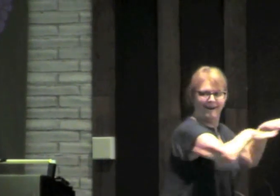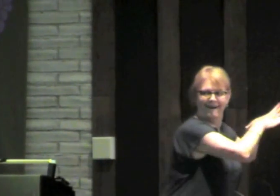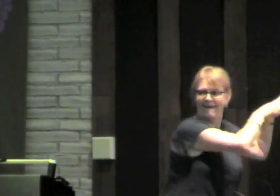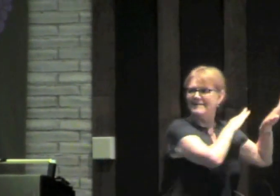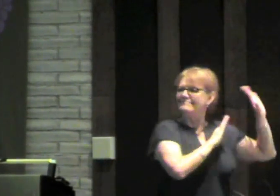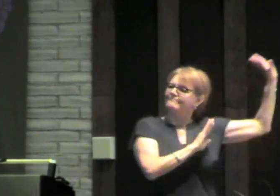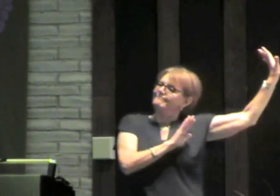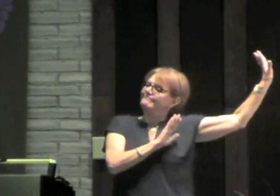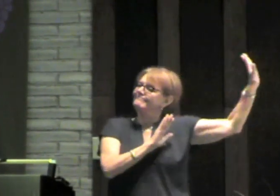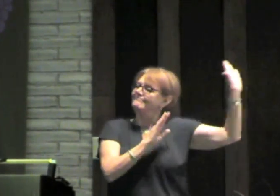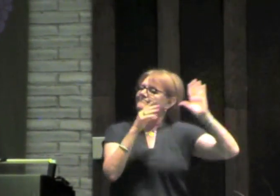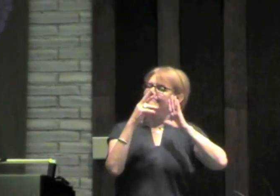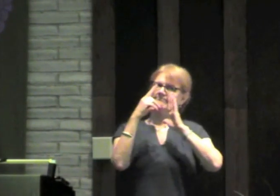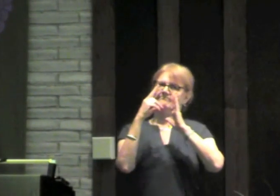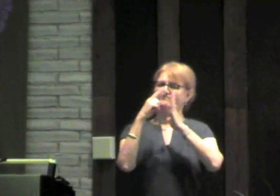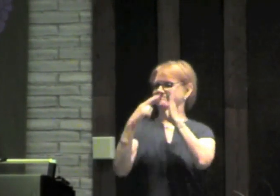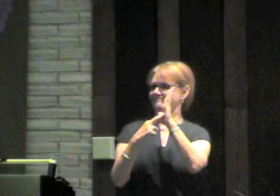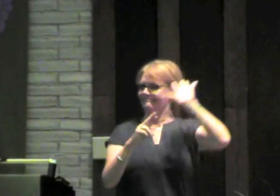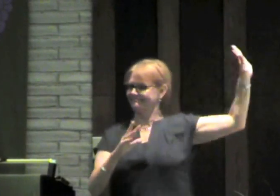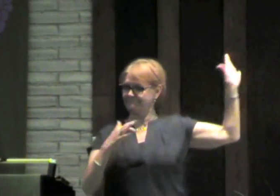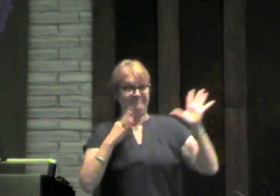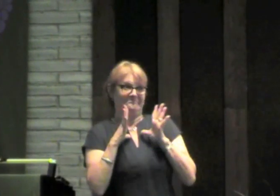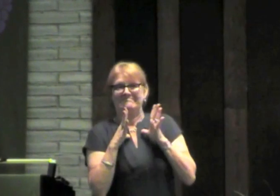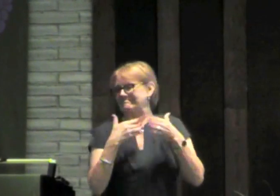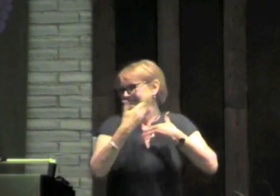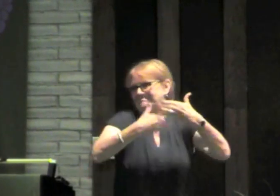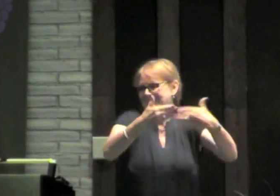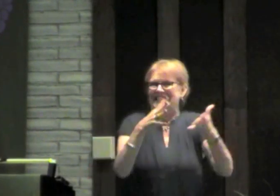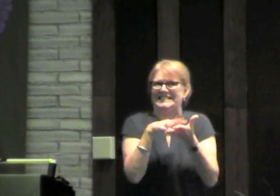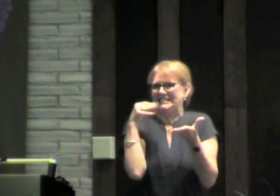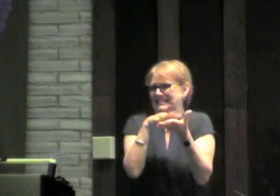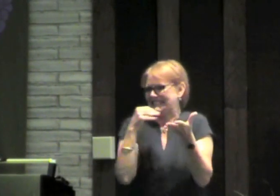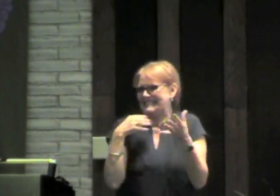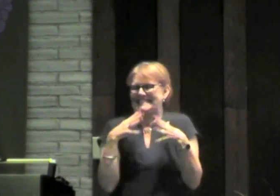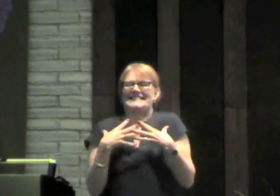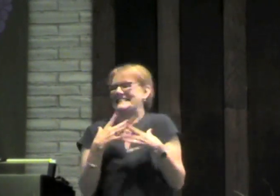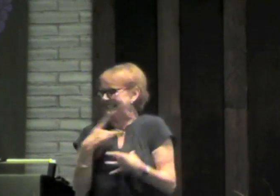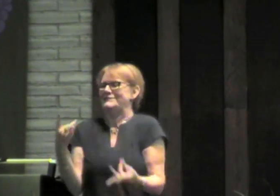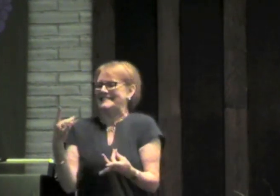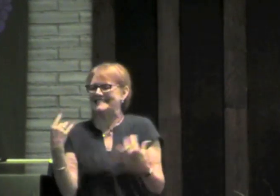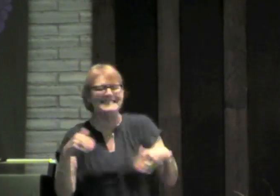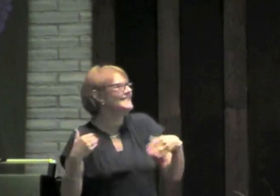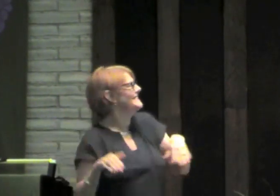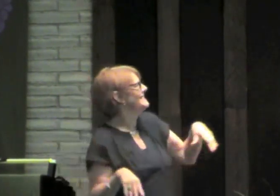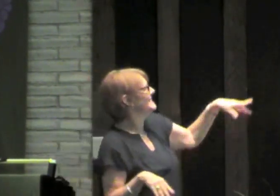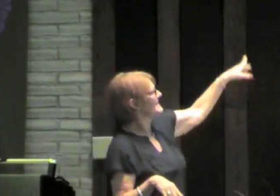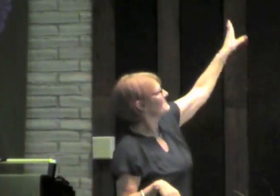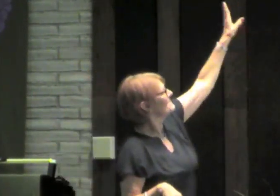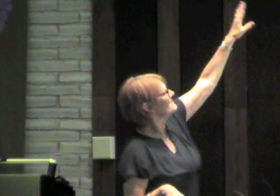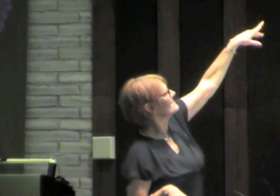until we got to the end and then could turn around and walk front way. That was just the way they did things, and so we fit in. We learned a whole lot